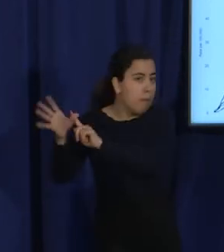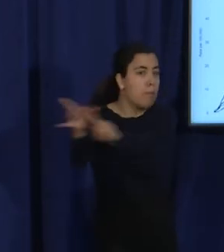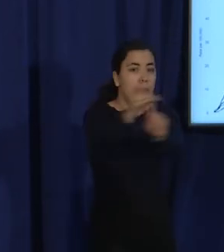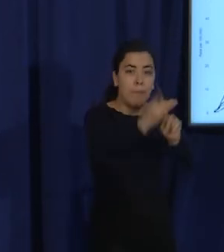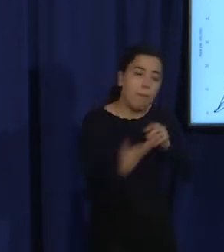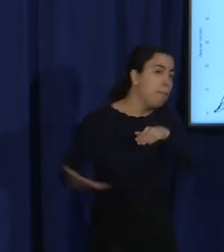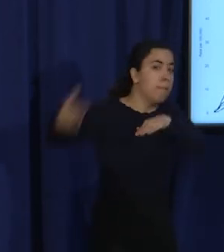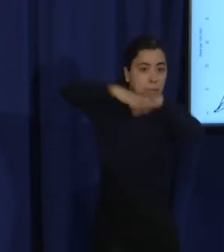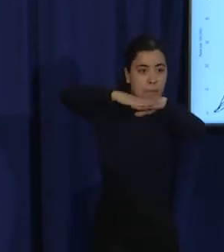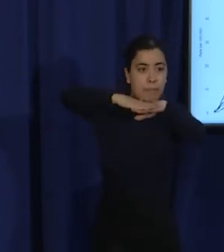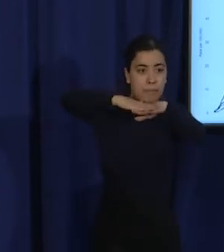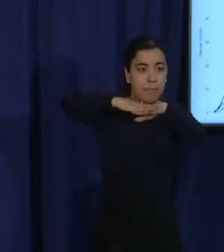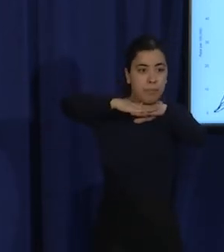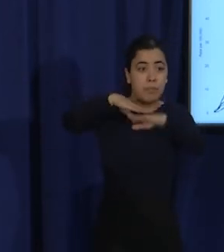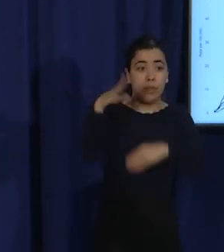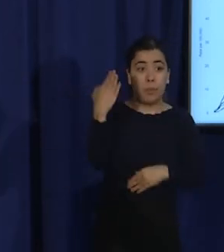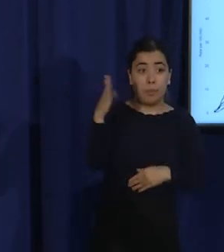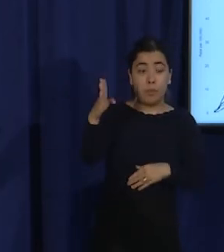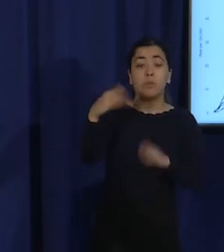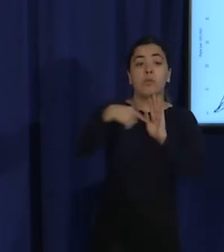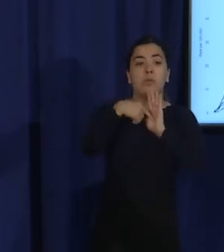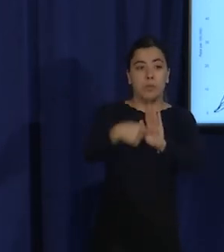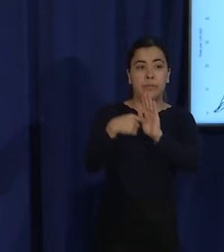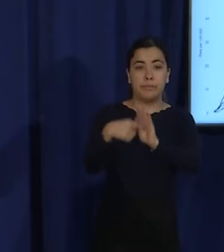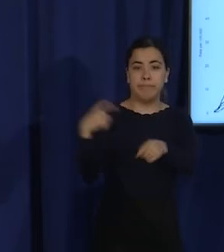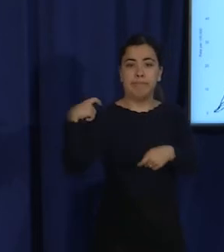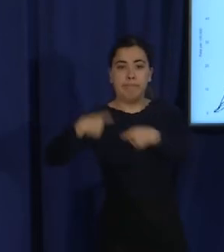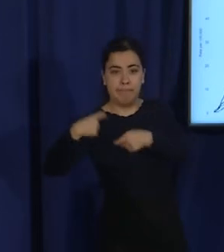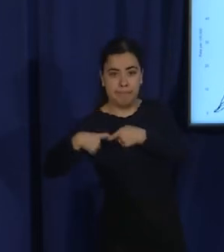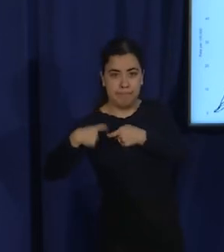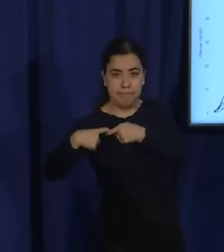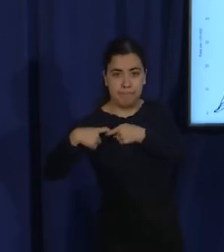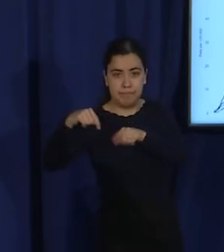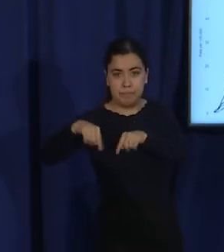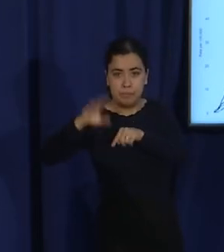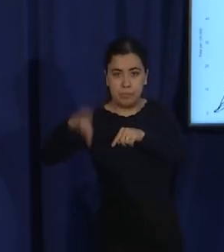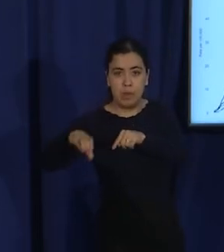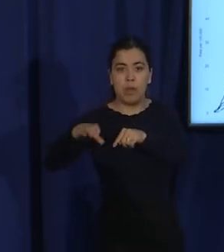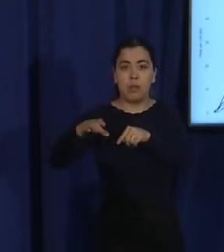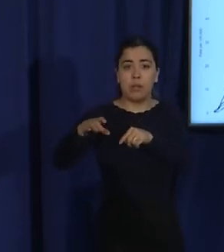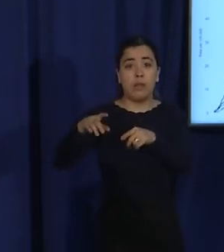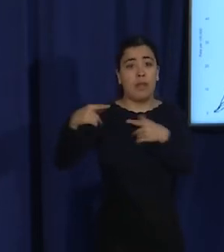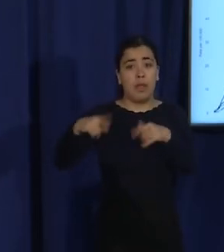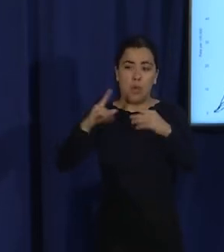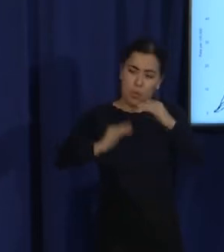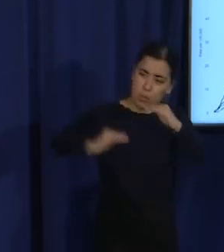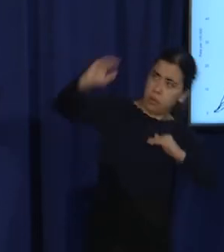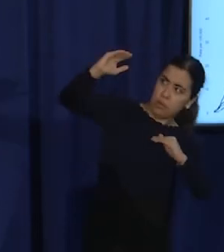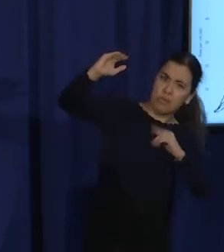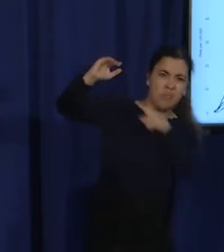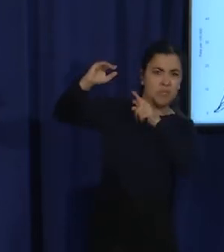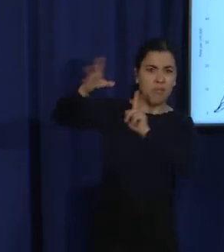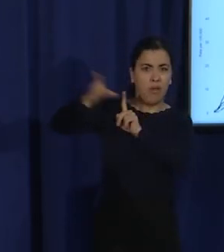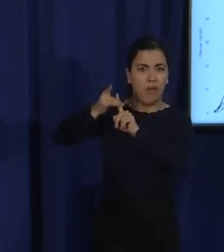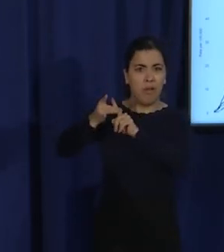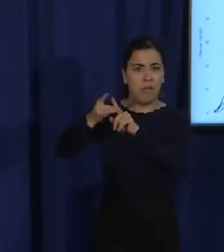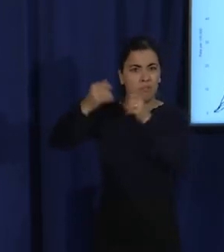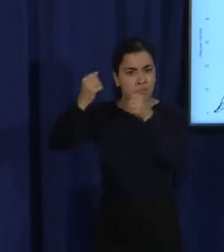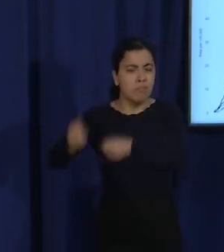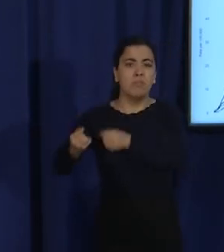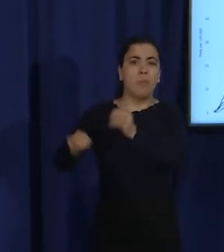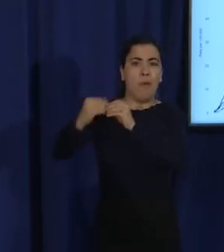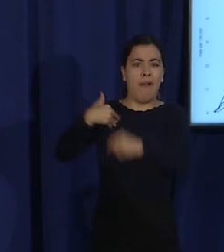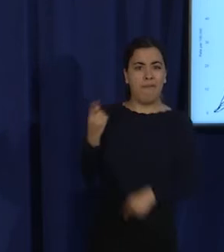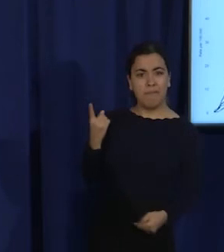Latinx Chicagoans who are still disproportionately impacted by cases. But I want to point out that for